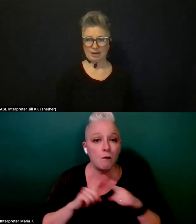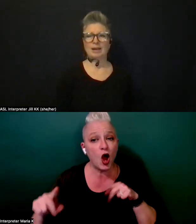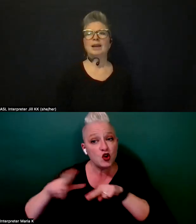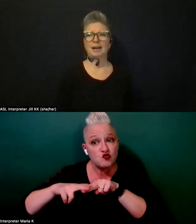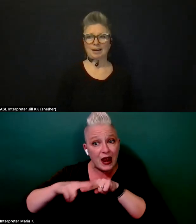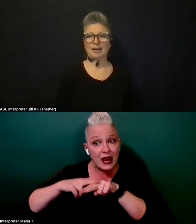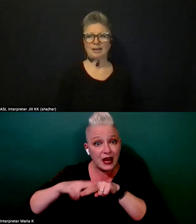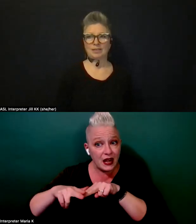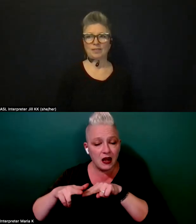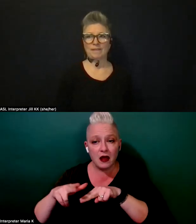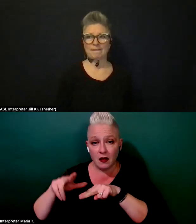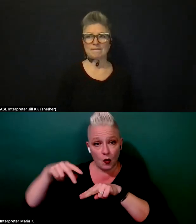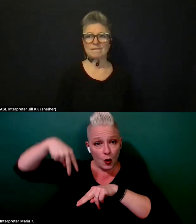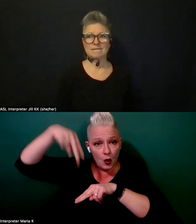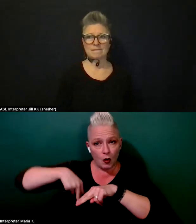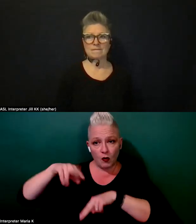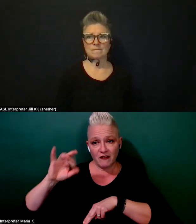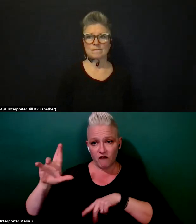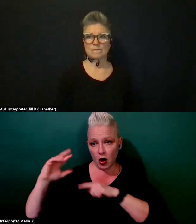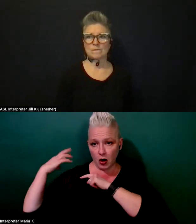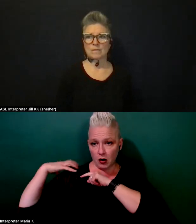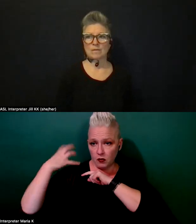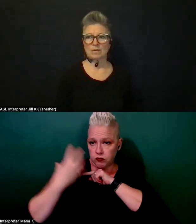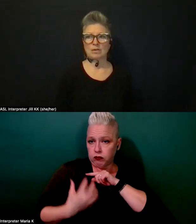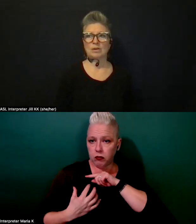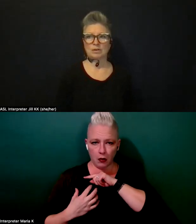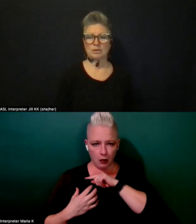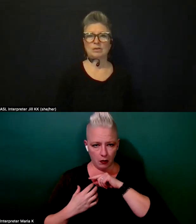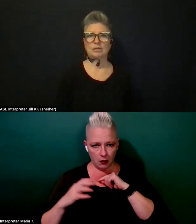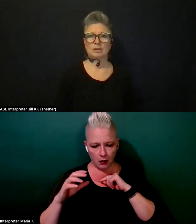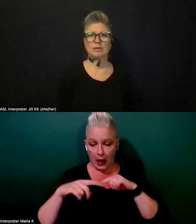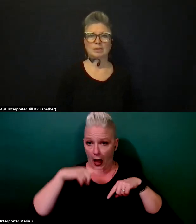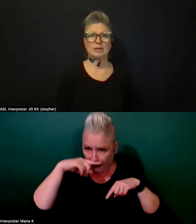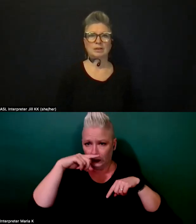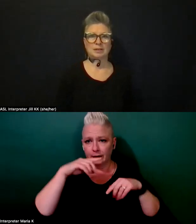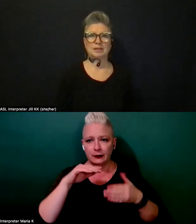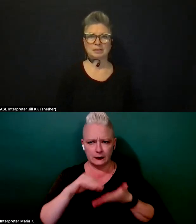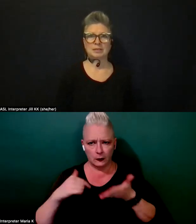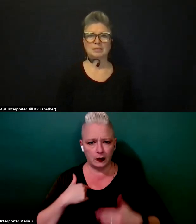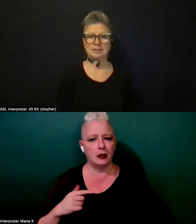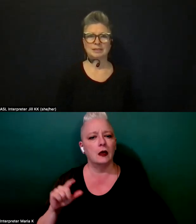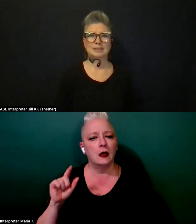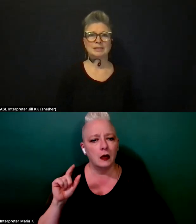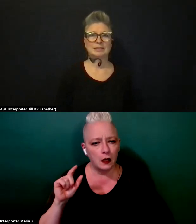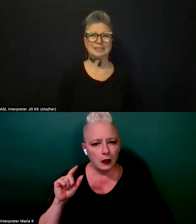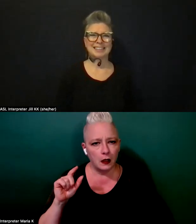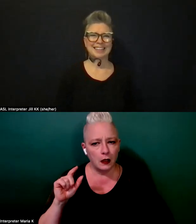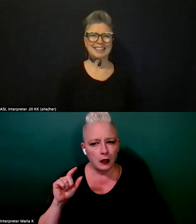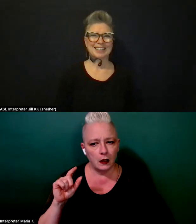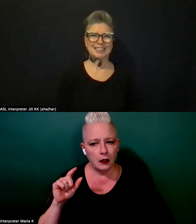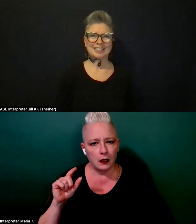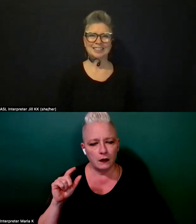with the fur on the shoulder. Excuse me. Um, that's